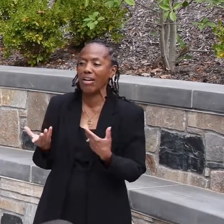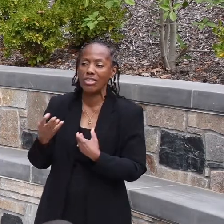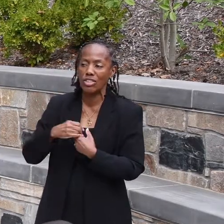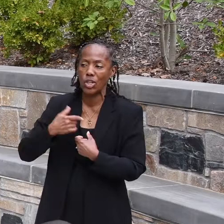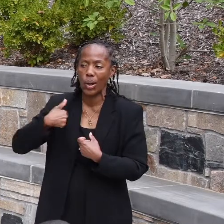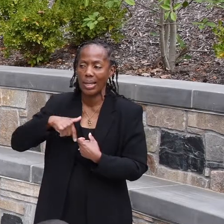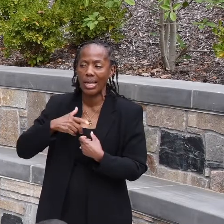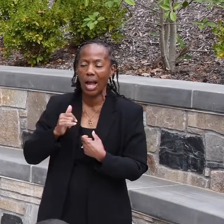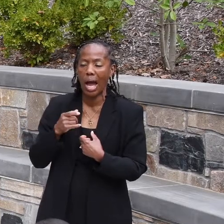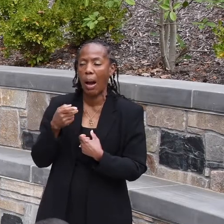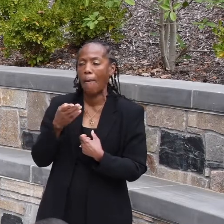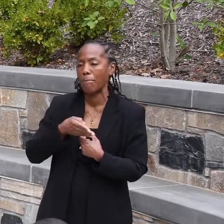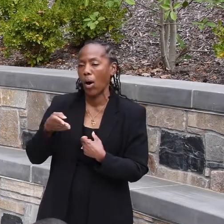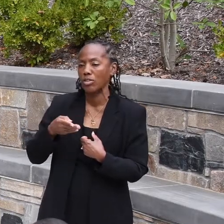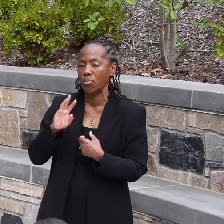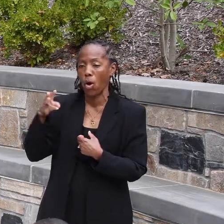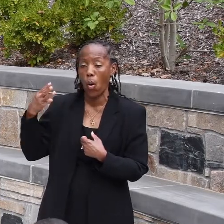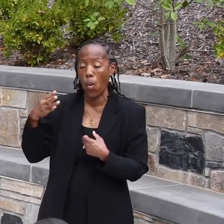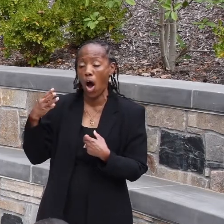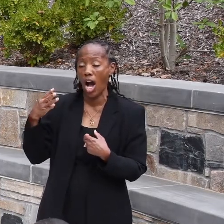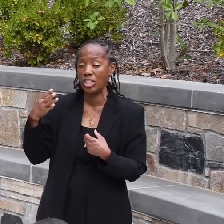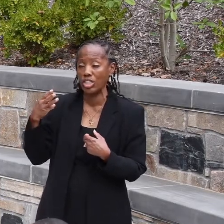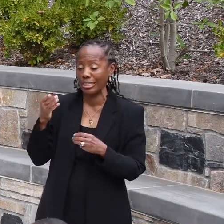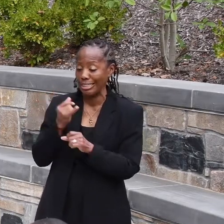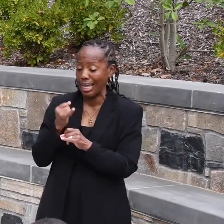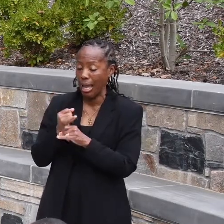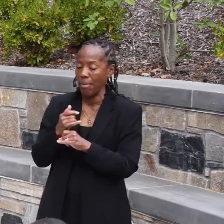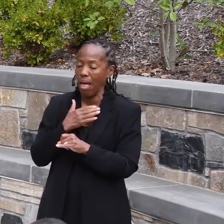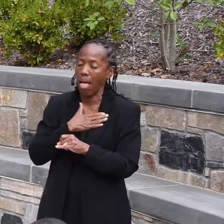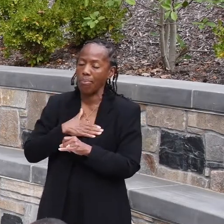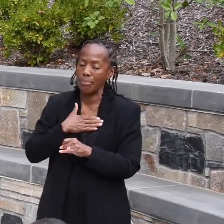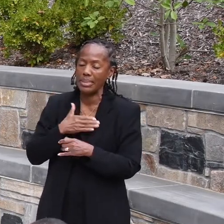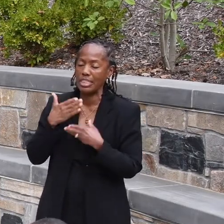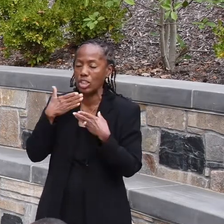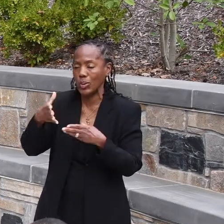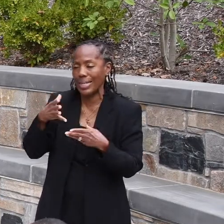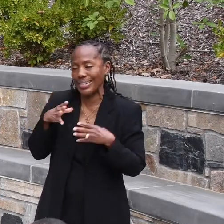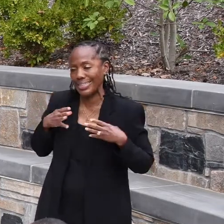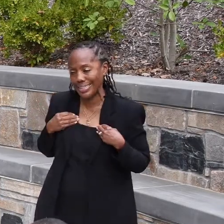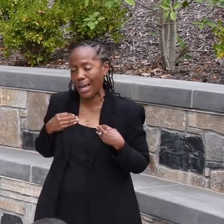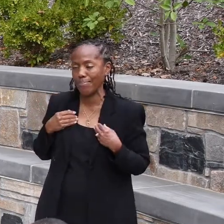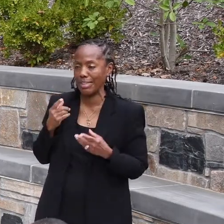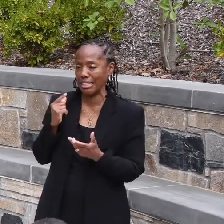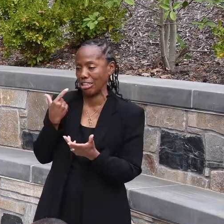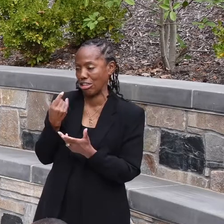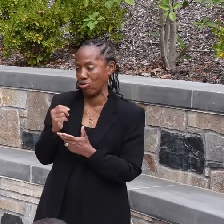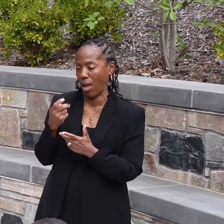campus. I'm pleased to accept this grant on behalf of Sheppard Pratt.